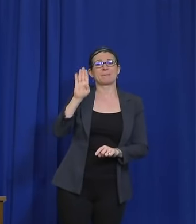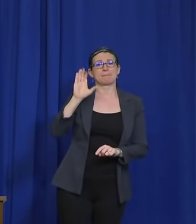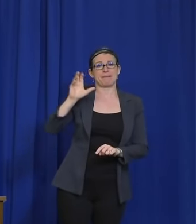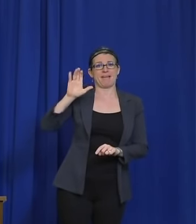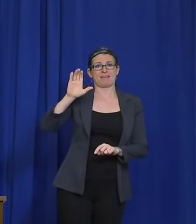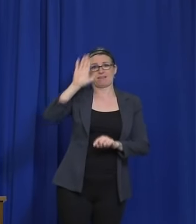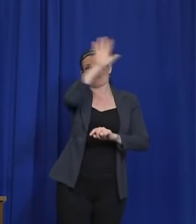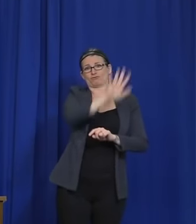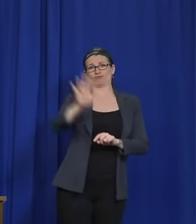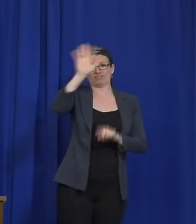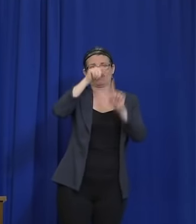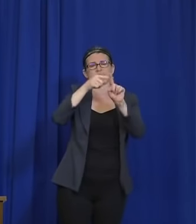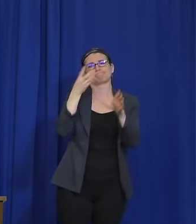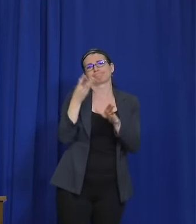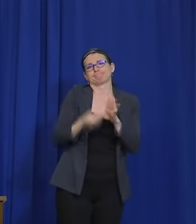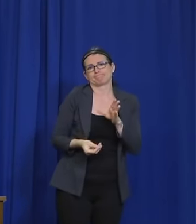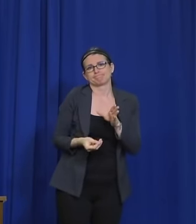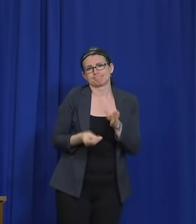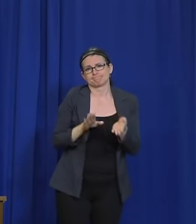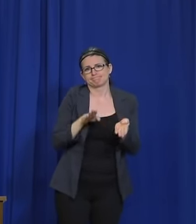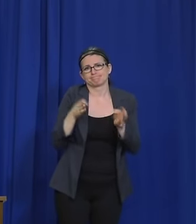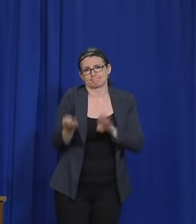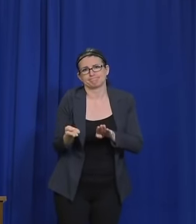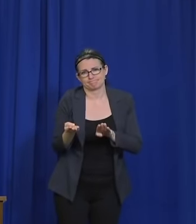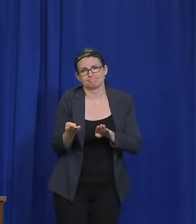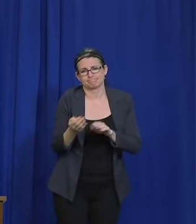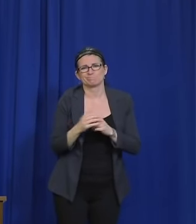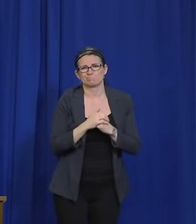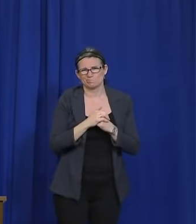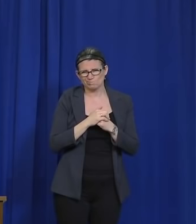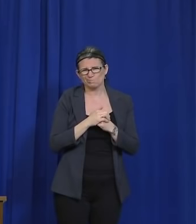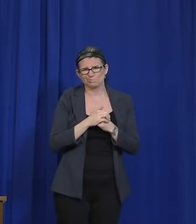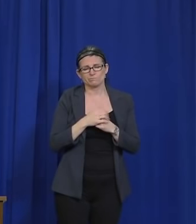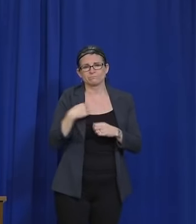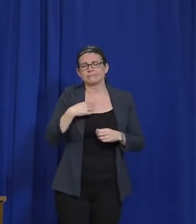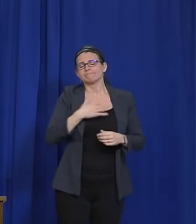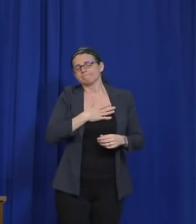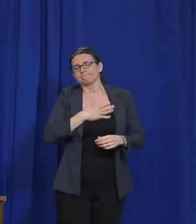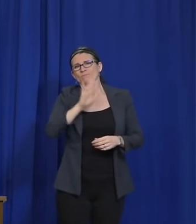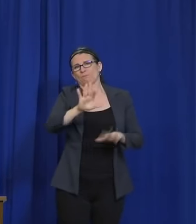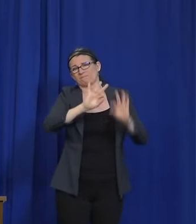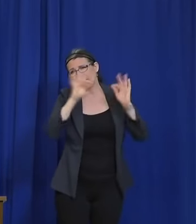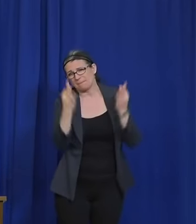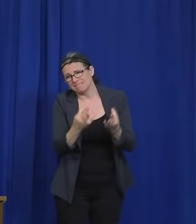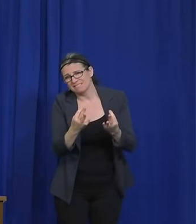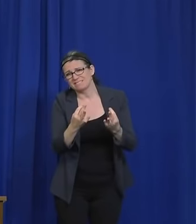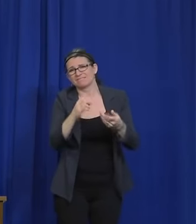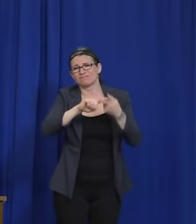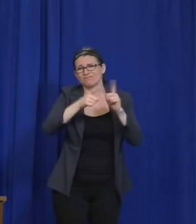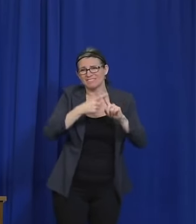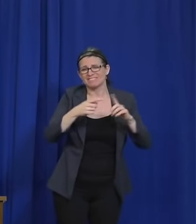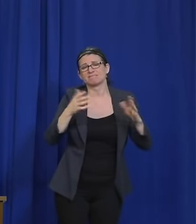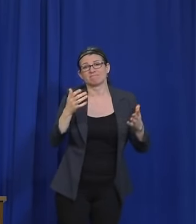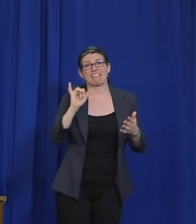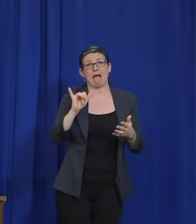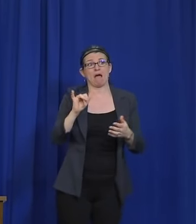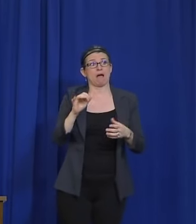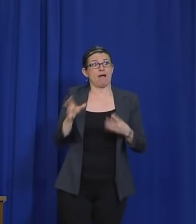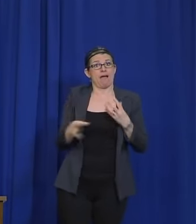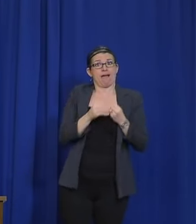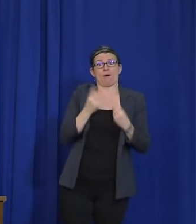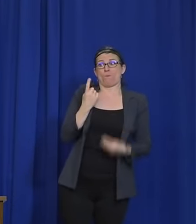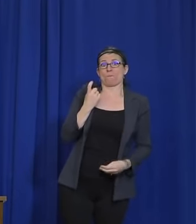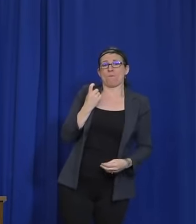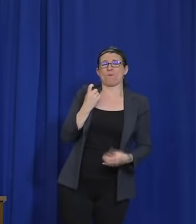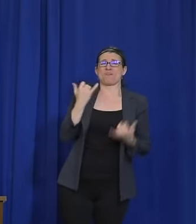his family. That means to date, 51 people in the state of Maine have passed away from COVID-19. As